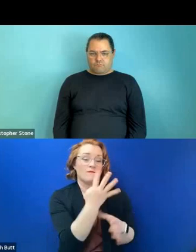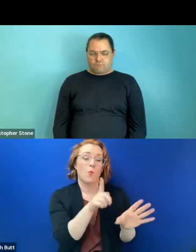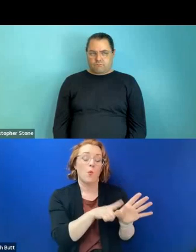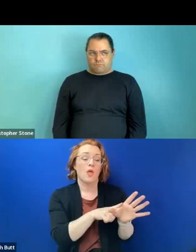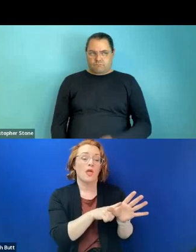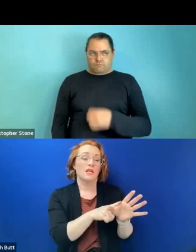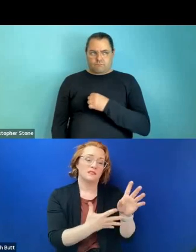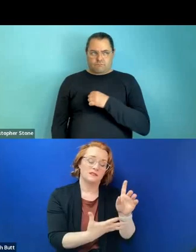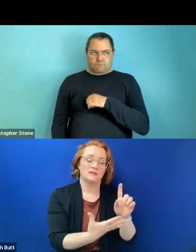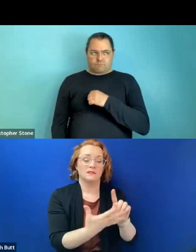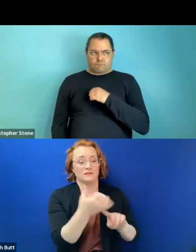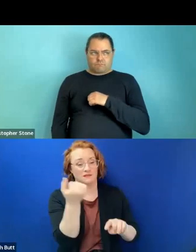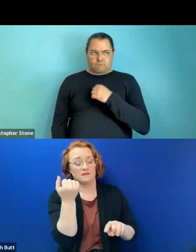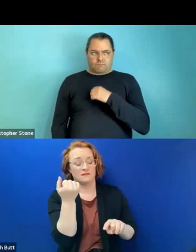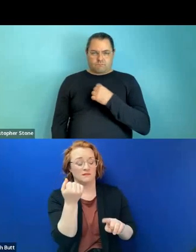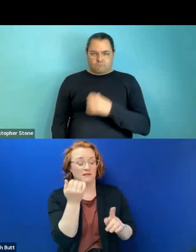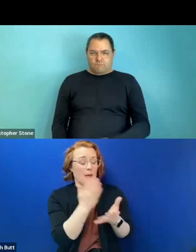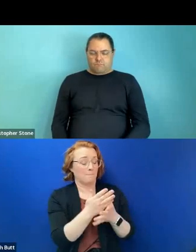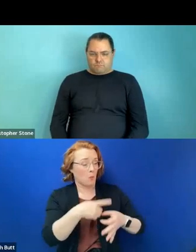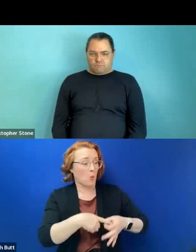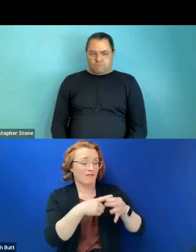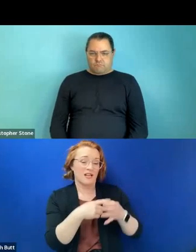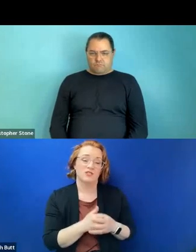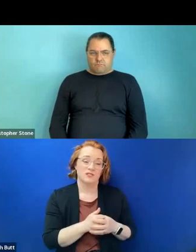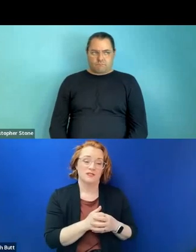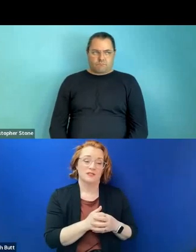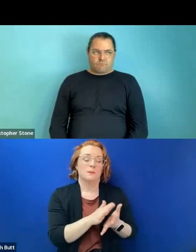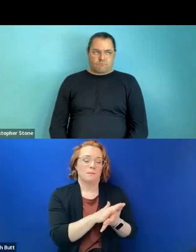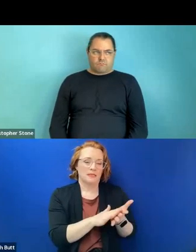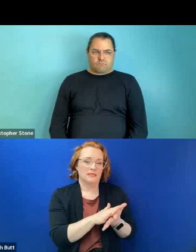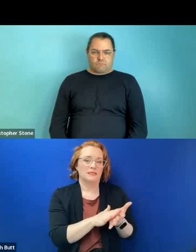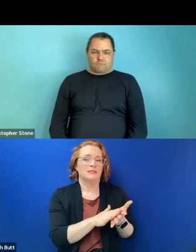where you can get a qualification that will